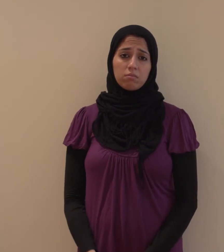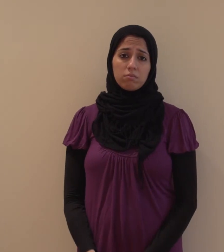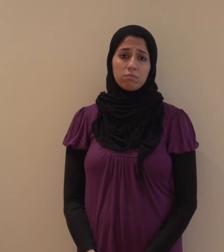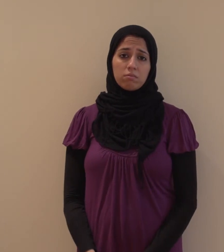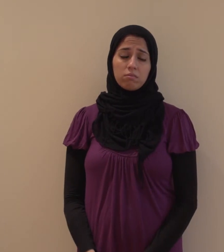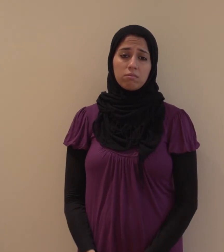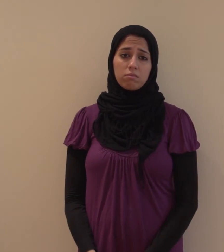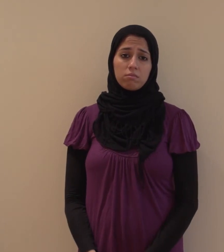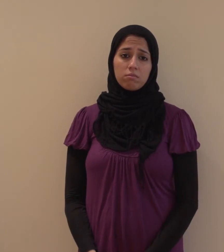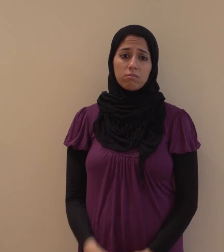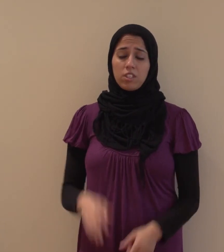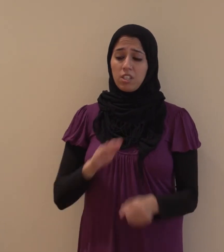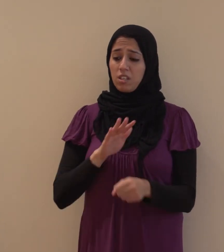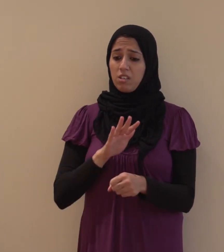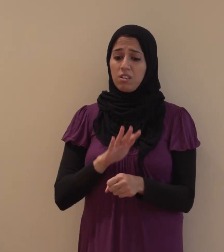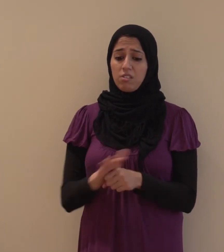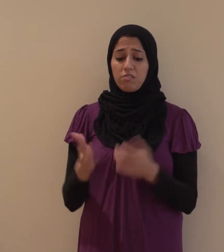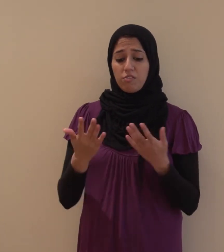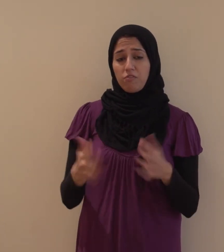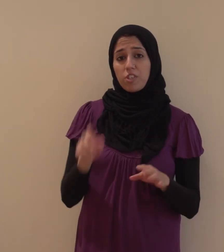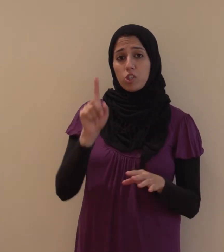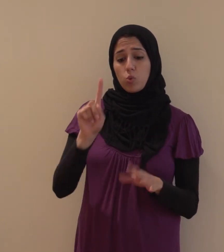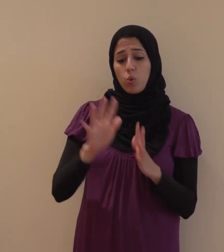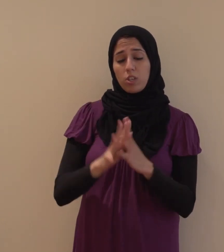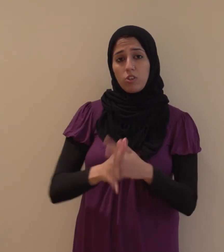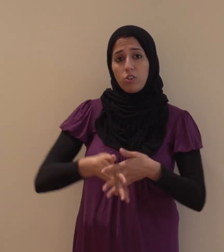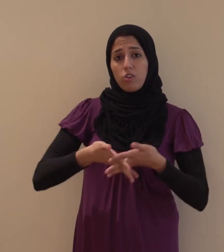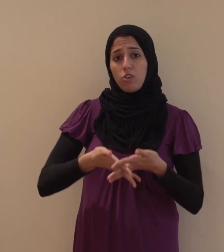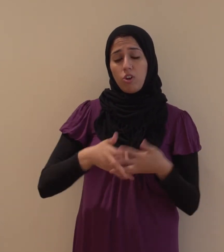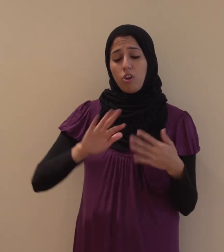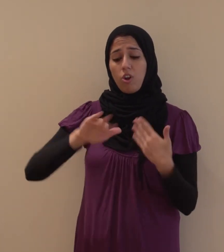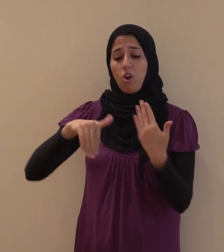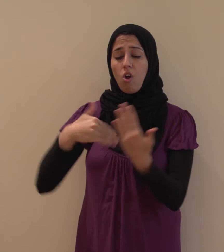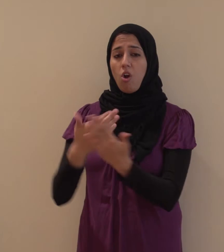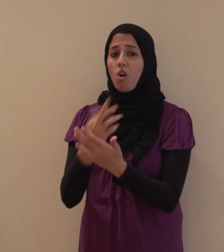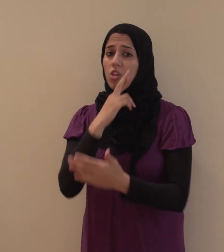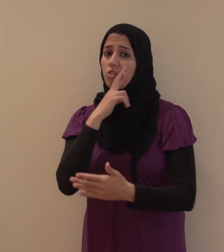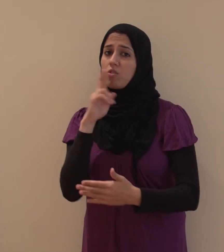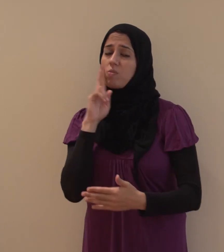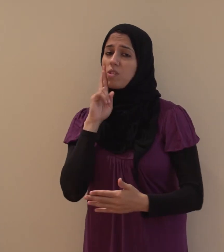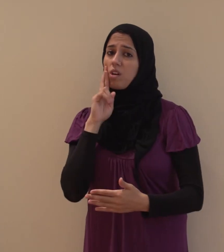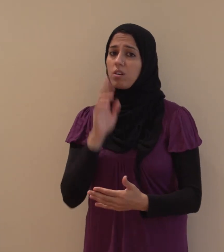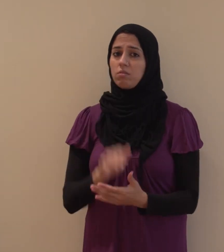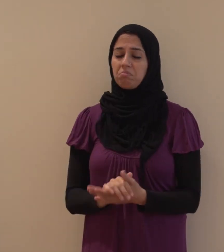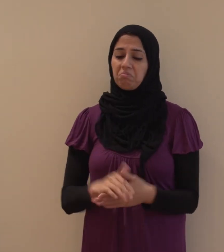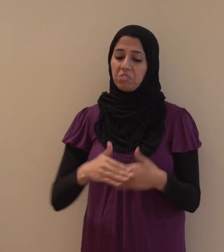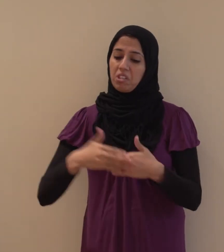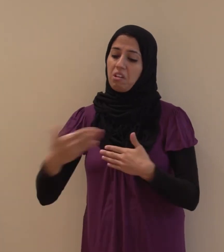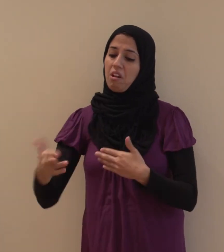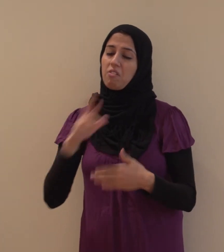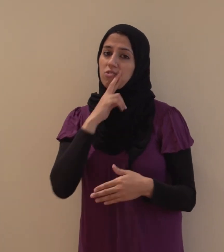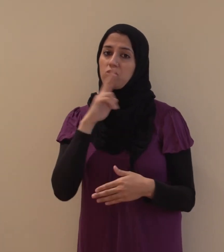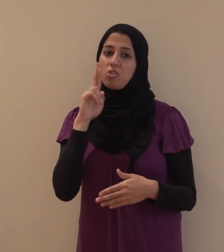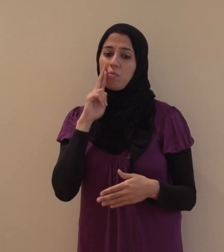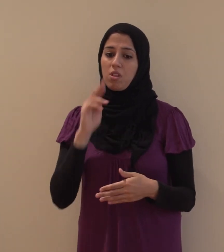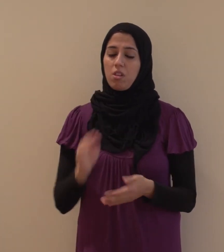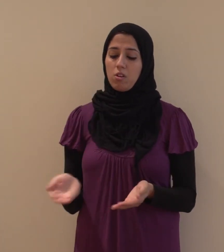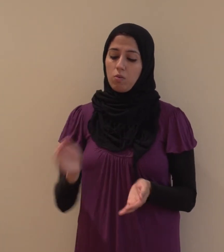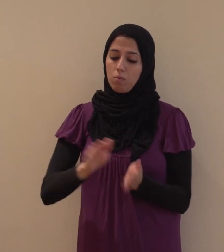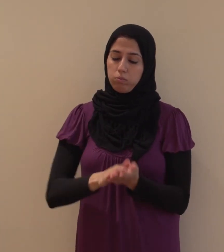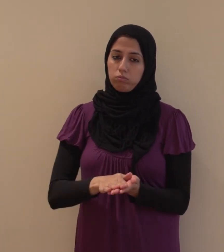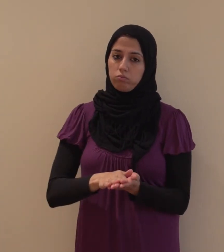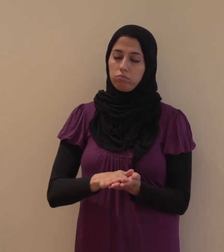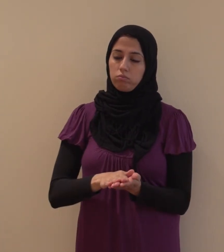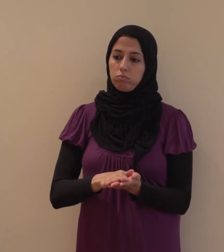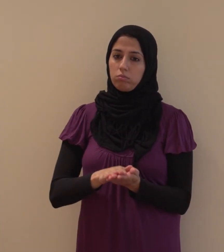Ramadan, one time, let's say one juz every day, and that's it? And then after the month of Ramadan, you close the Quran and you are